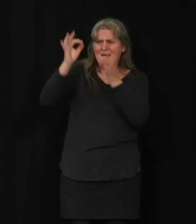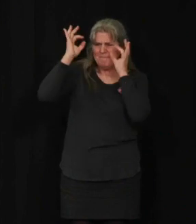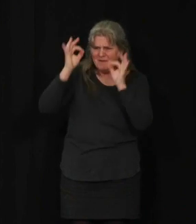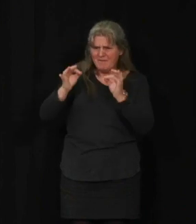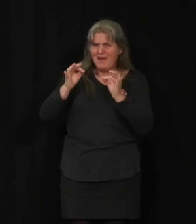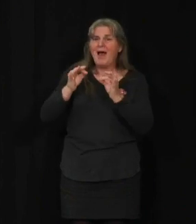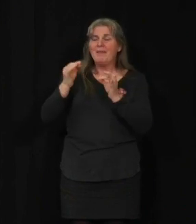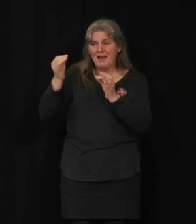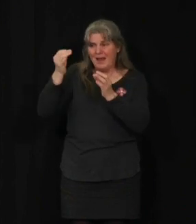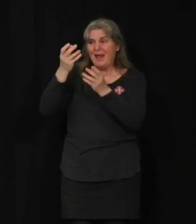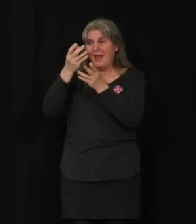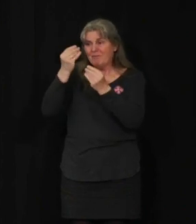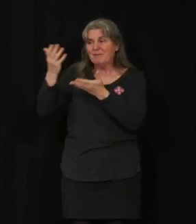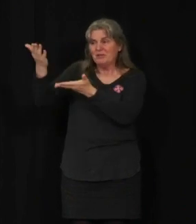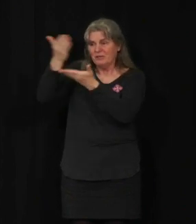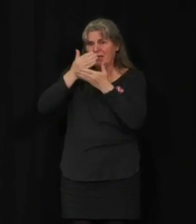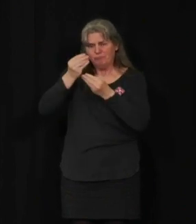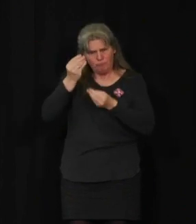possible, as possible.